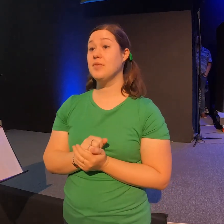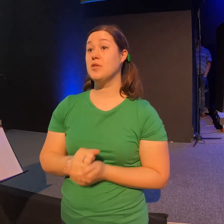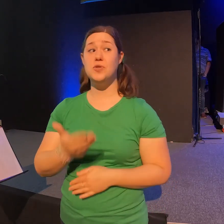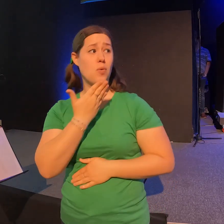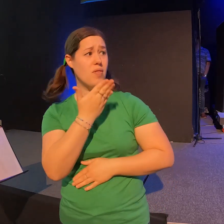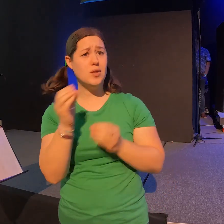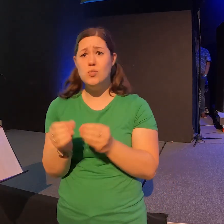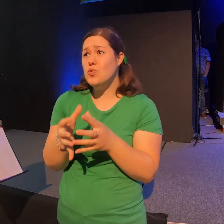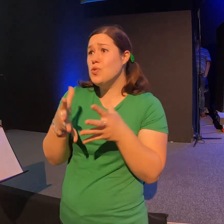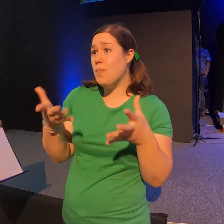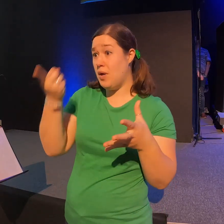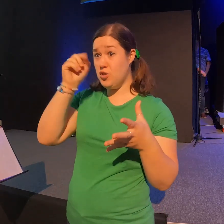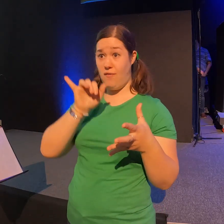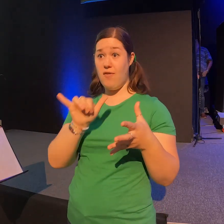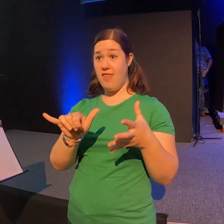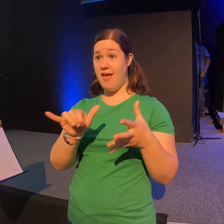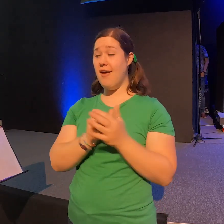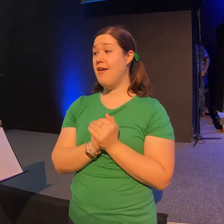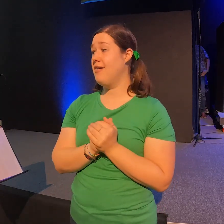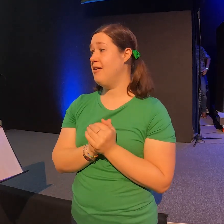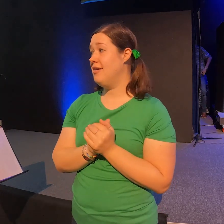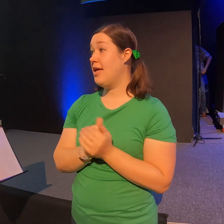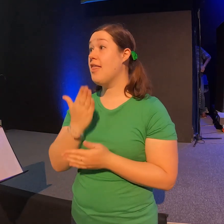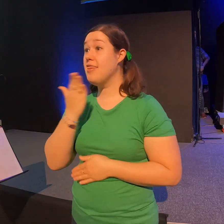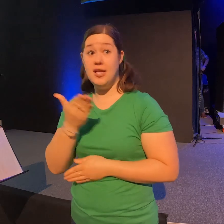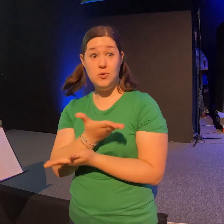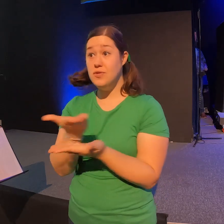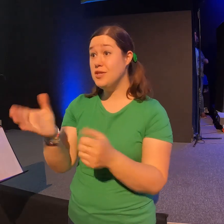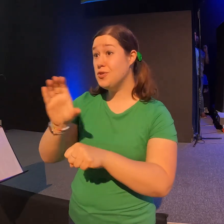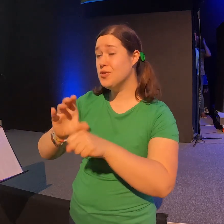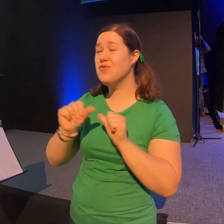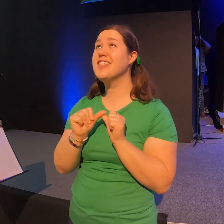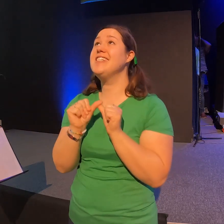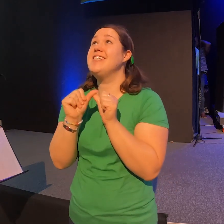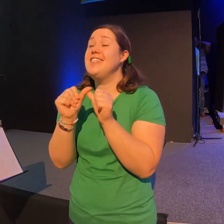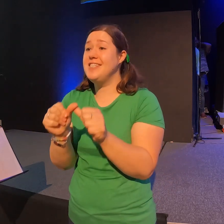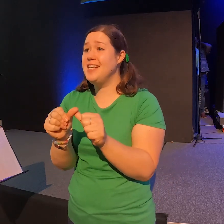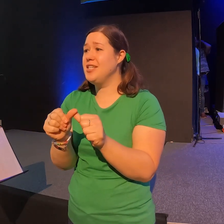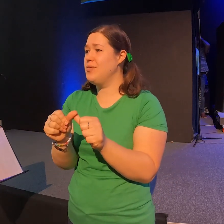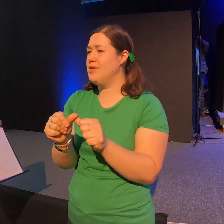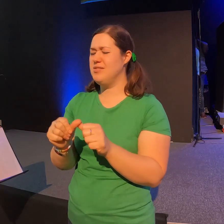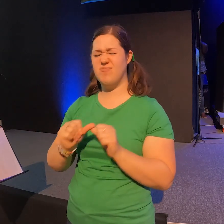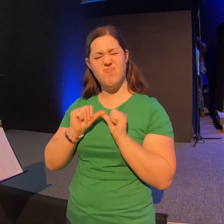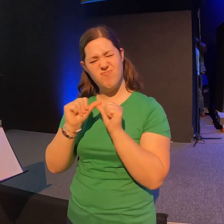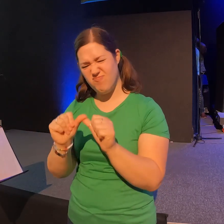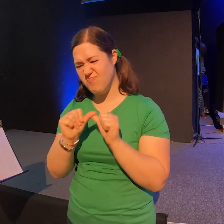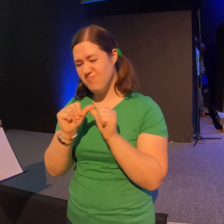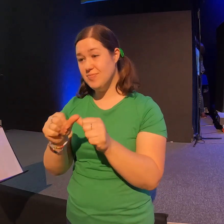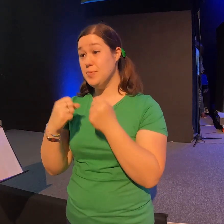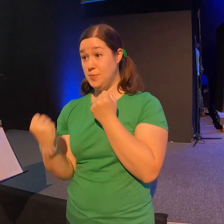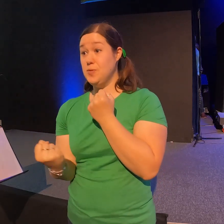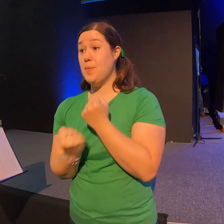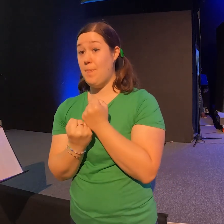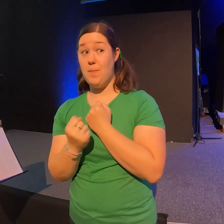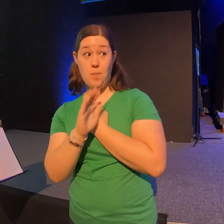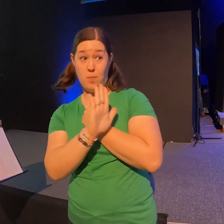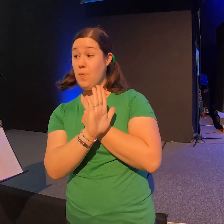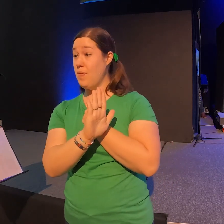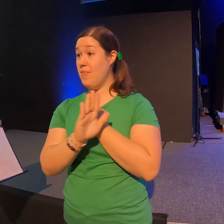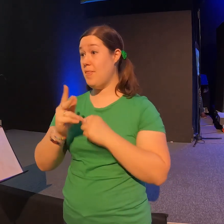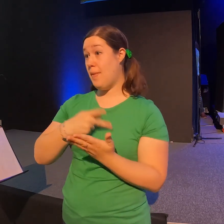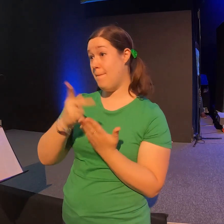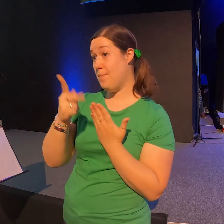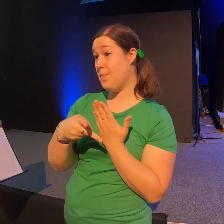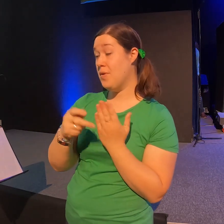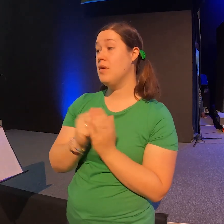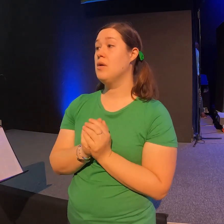Elizabeth, thank you so much for that. And again, to thank this church for continuing so tirelessly to be a part of that. For those who